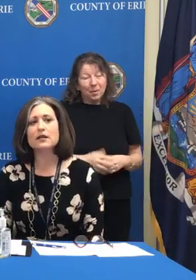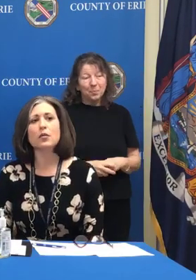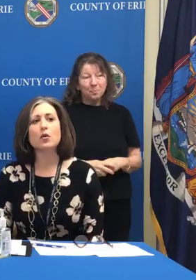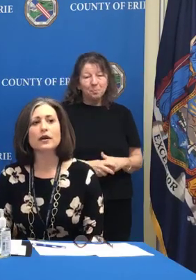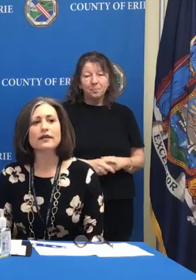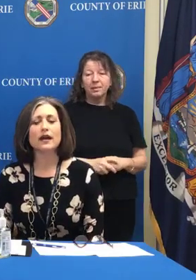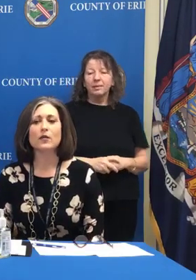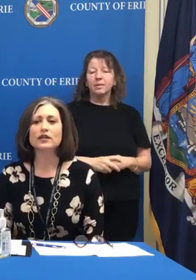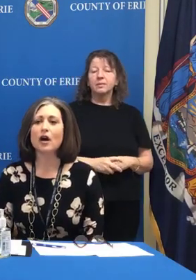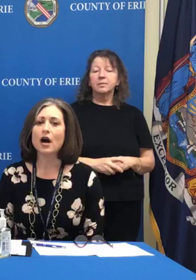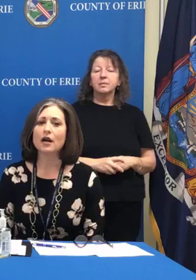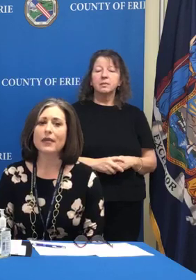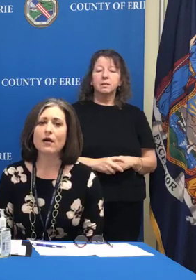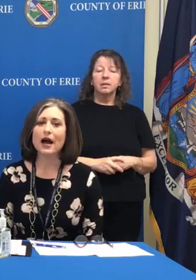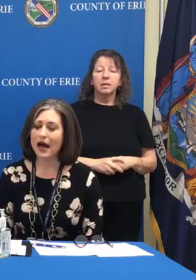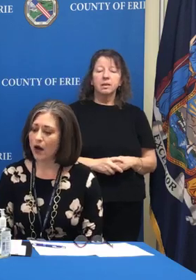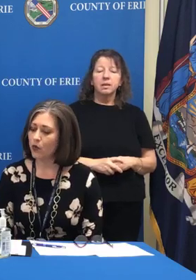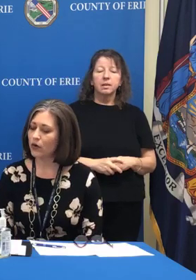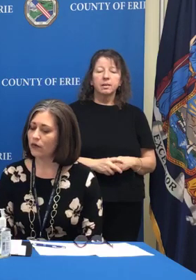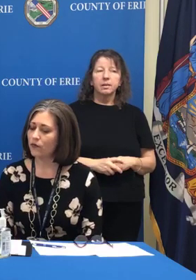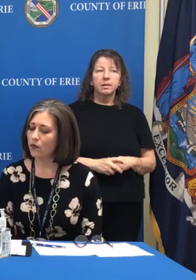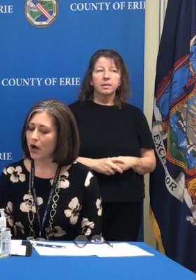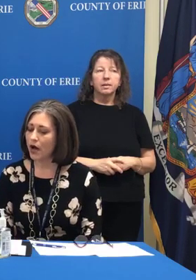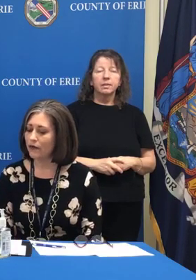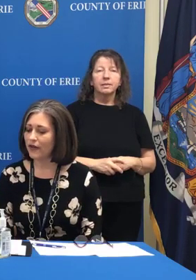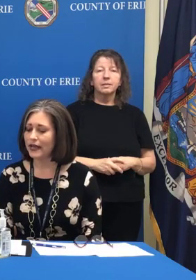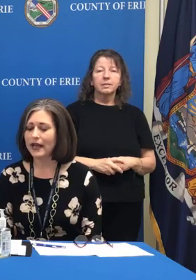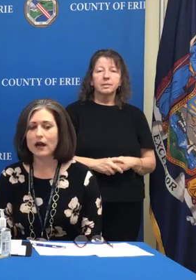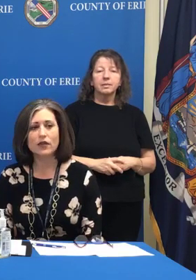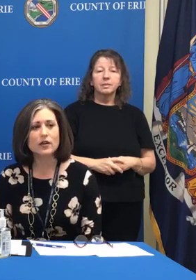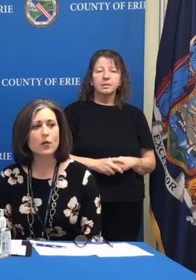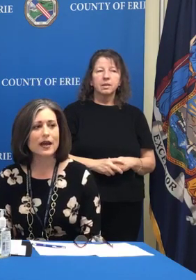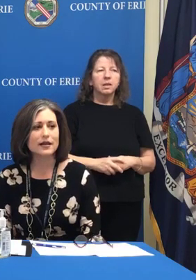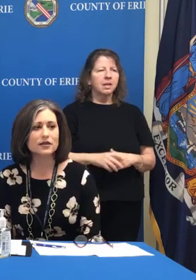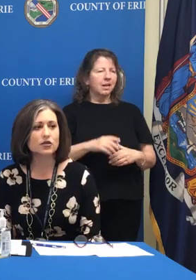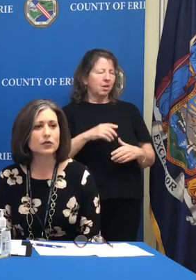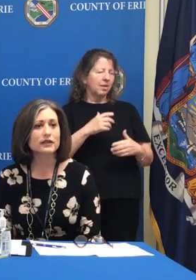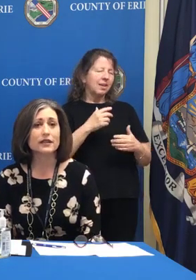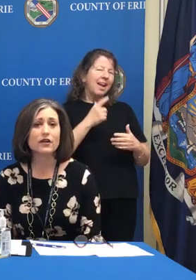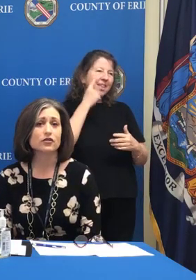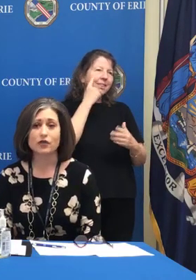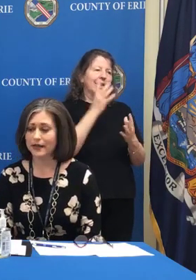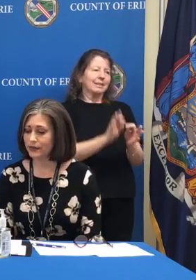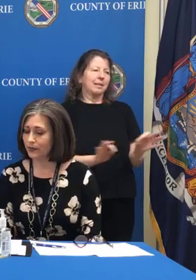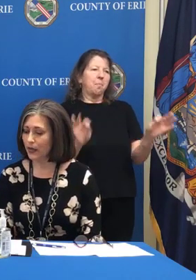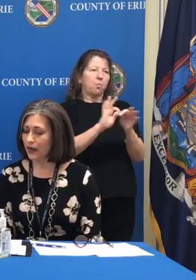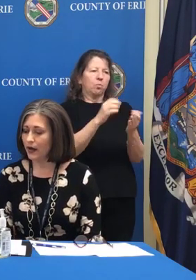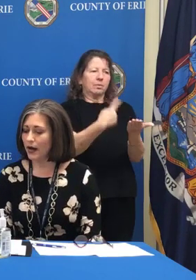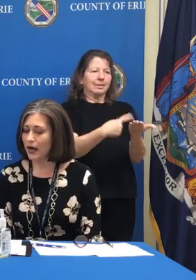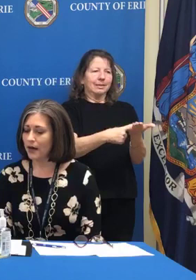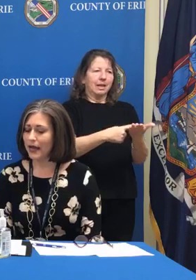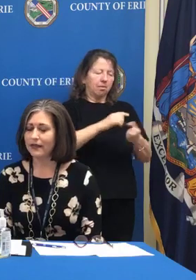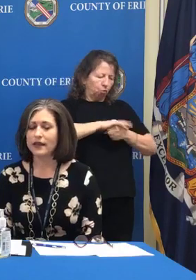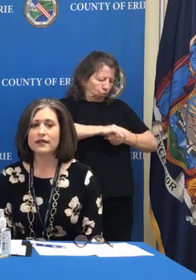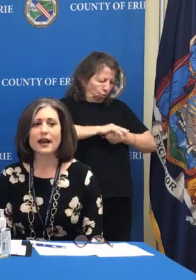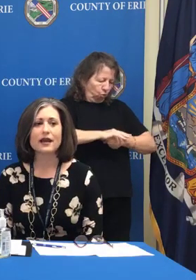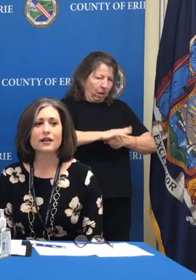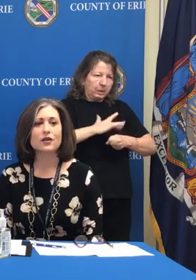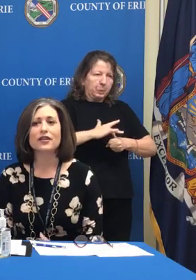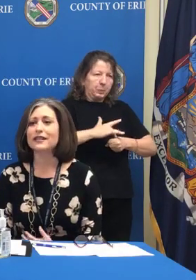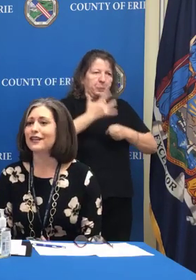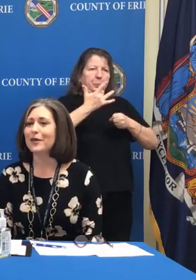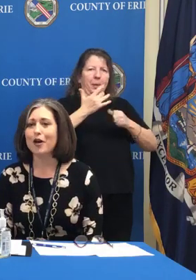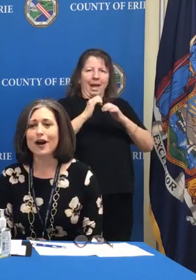think it's important that we talk about how we're finding healthy ways to relieve our stress. I think